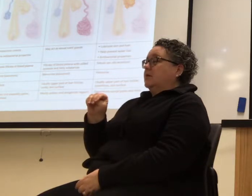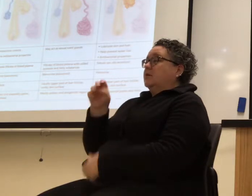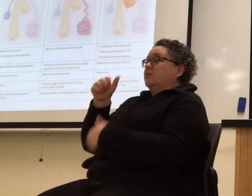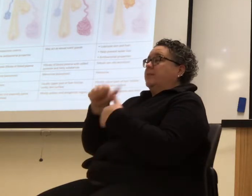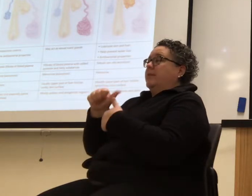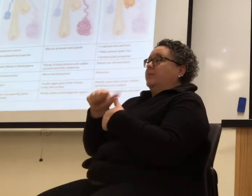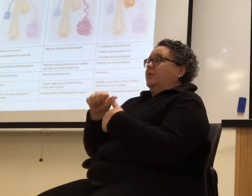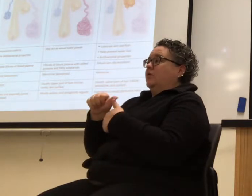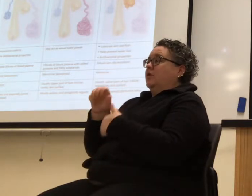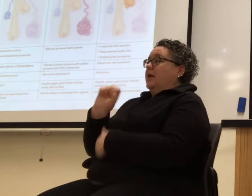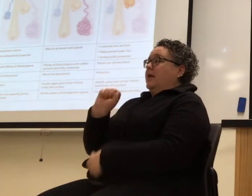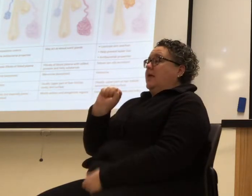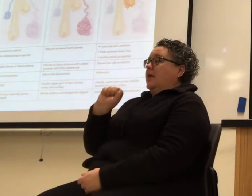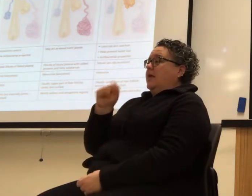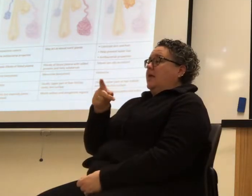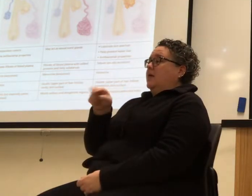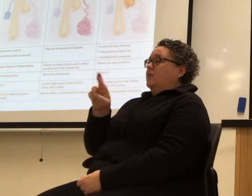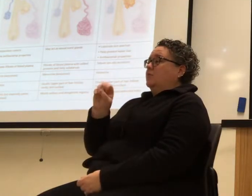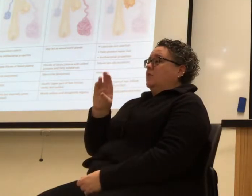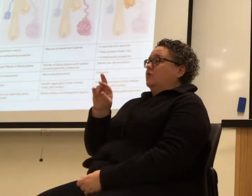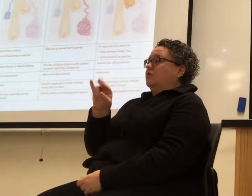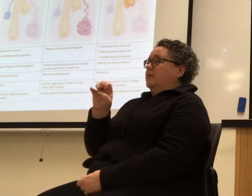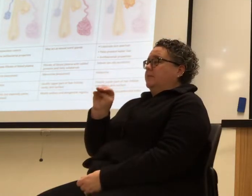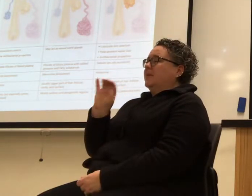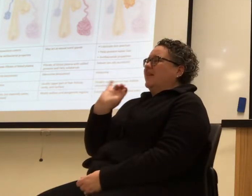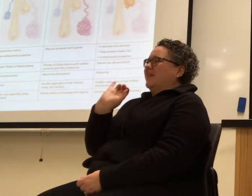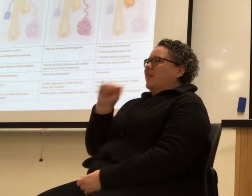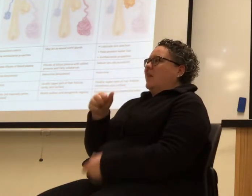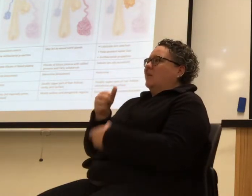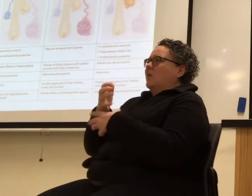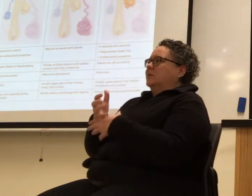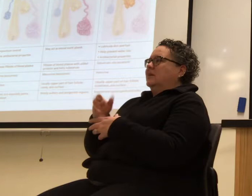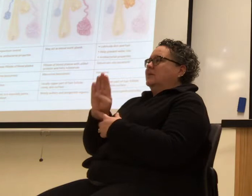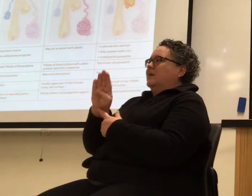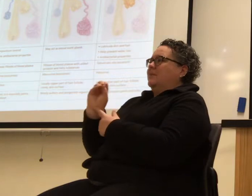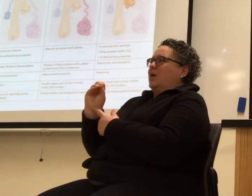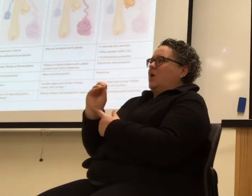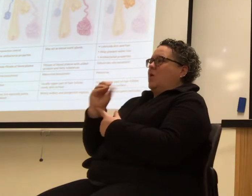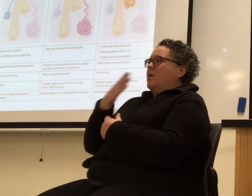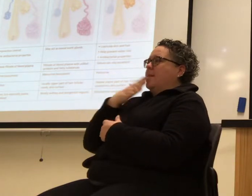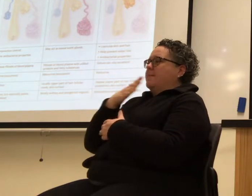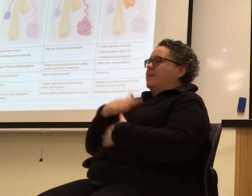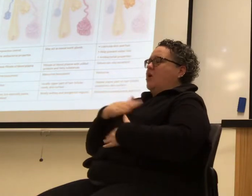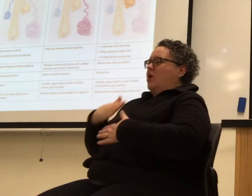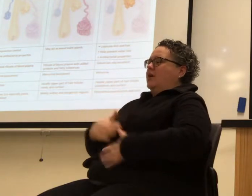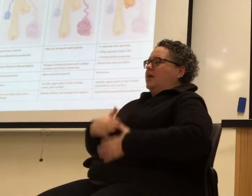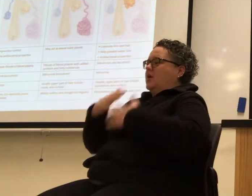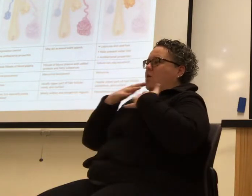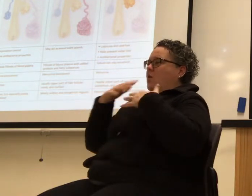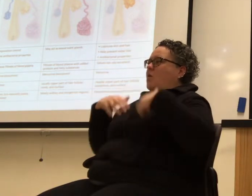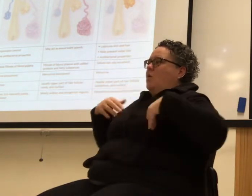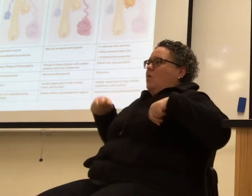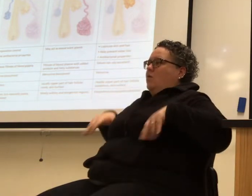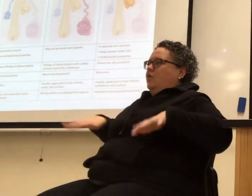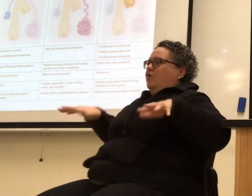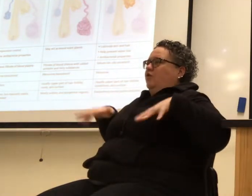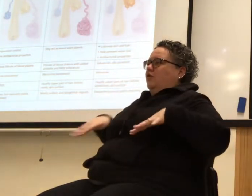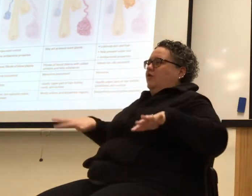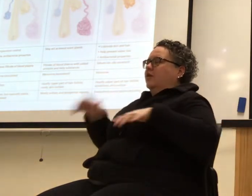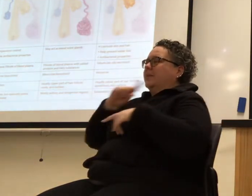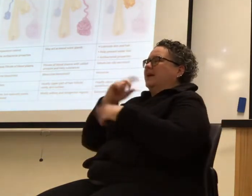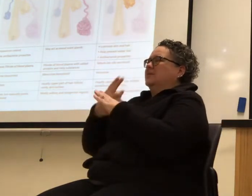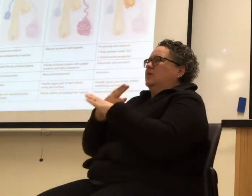Remember, the apocrine one, I said that one that causes the BO because of the fat and protein content of the sweat, uses the